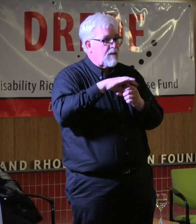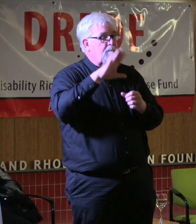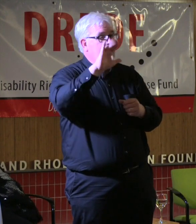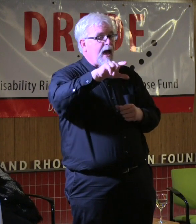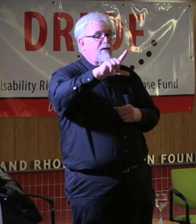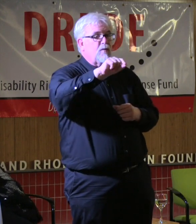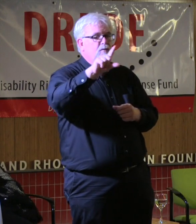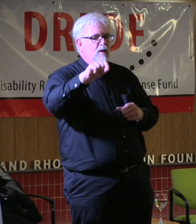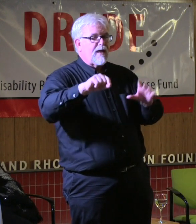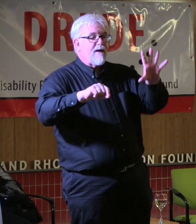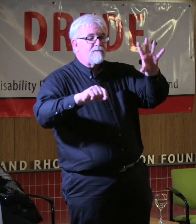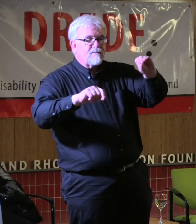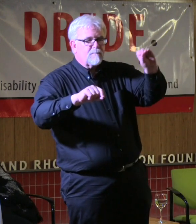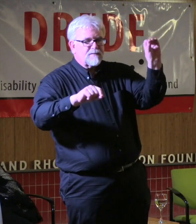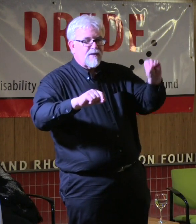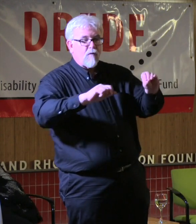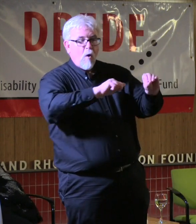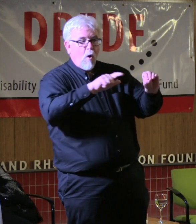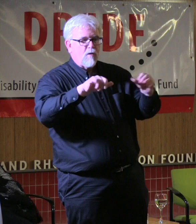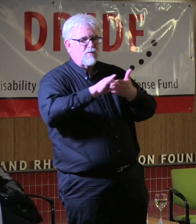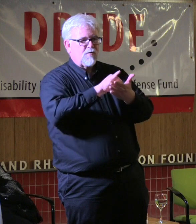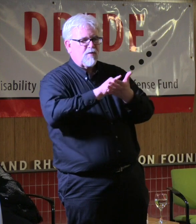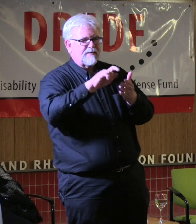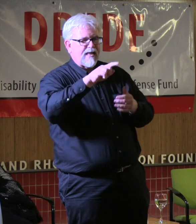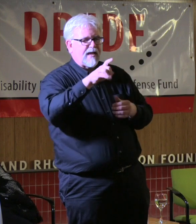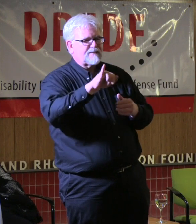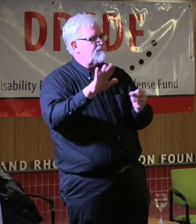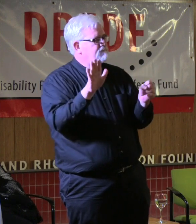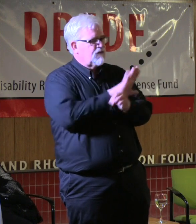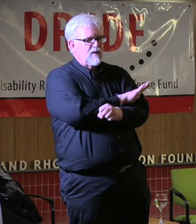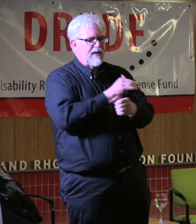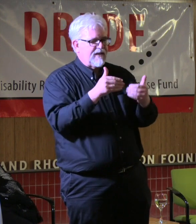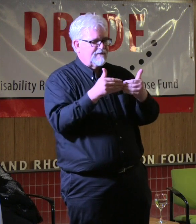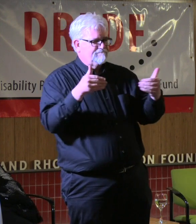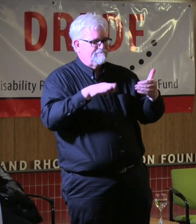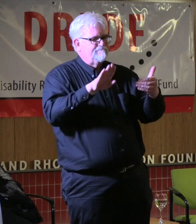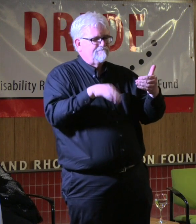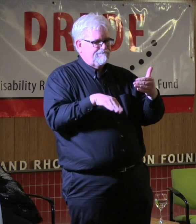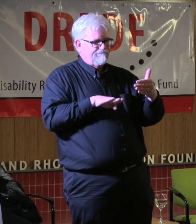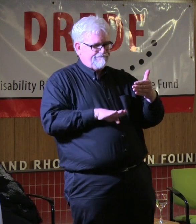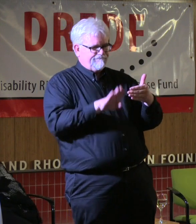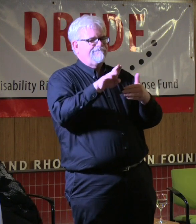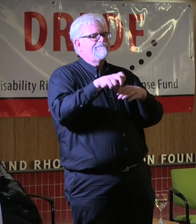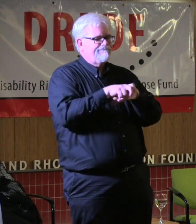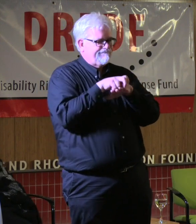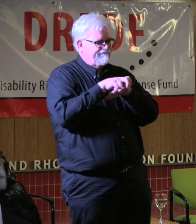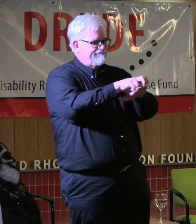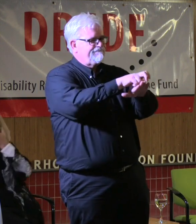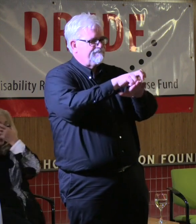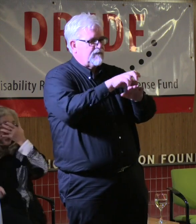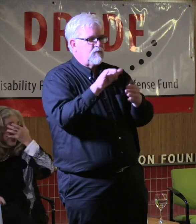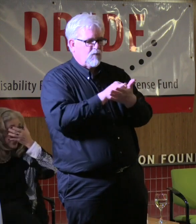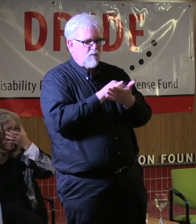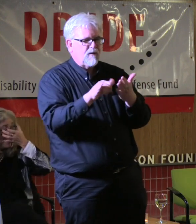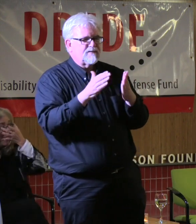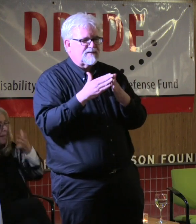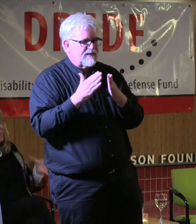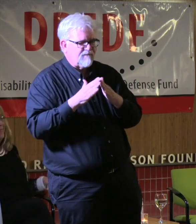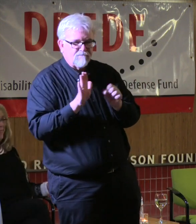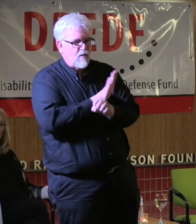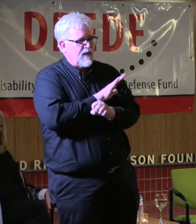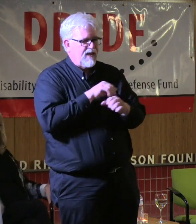2020, 50% of all their taxi cabs will be fully accessible in New York City. Now,